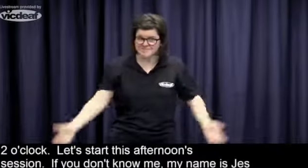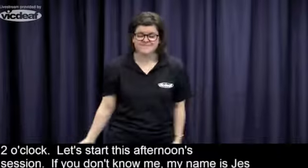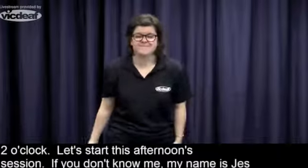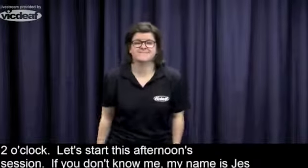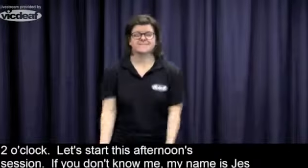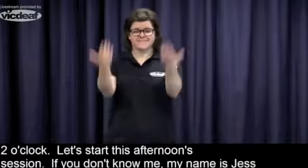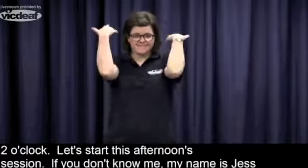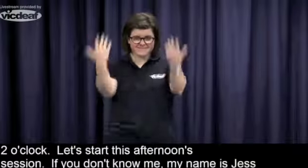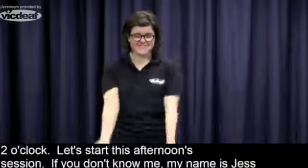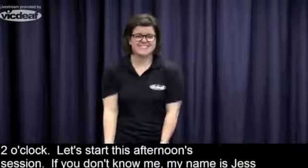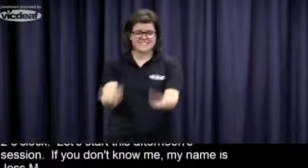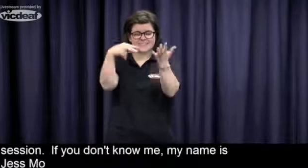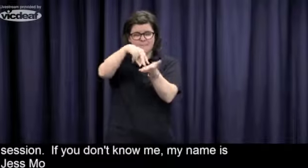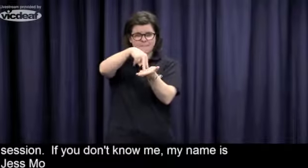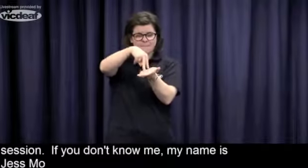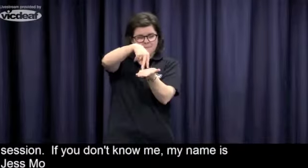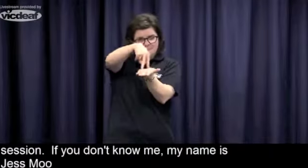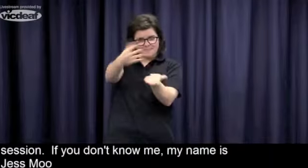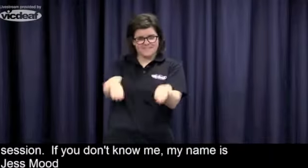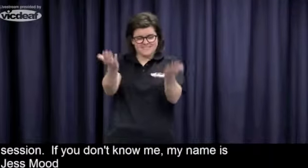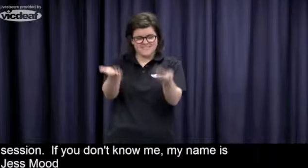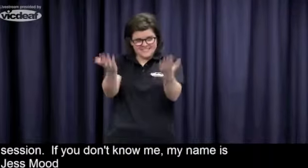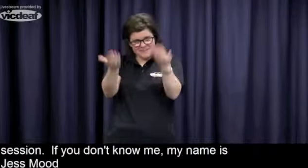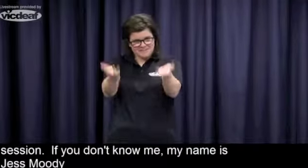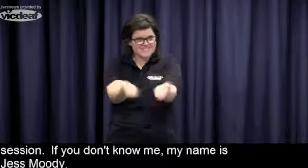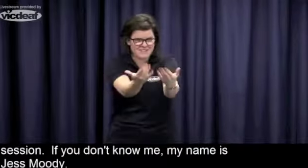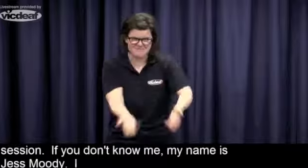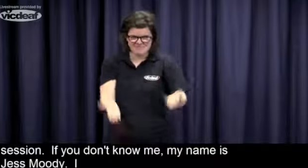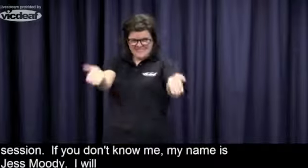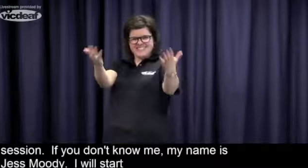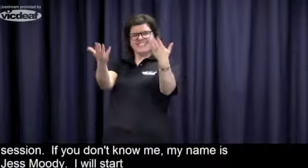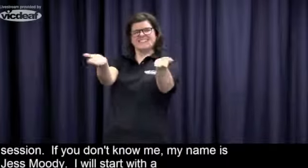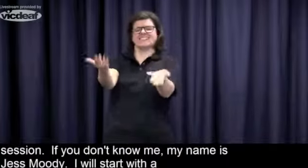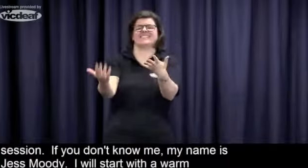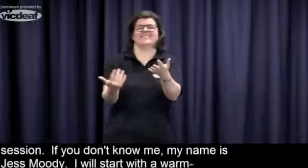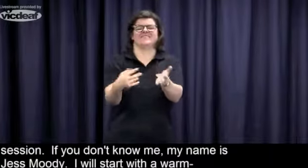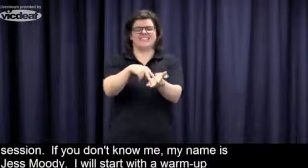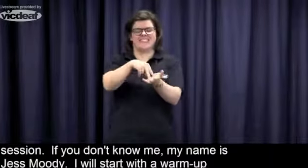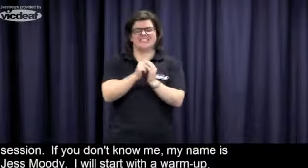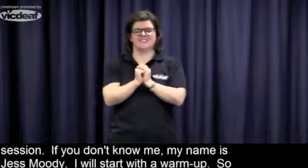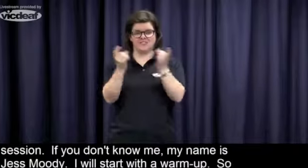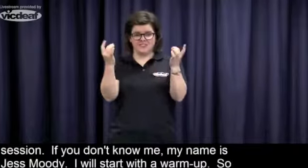And first of all, we're going to start with a warm-up. So get up onto your feet, stand up.